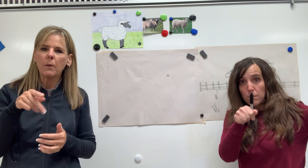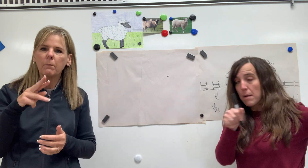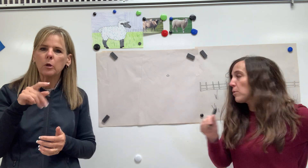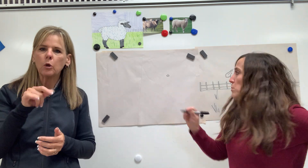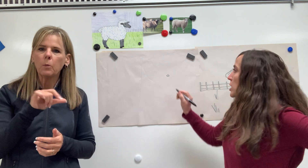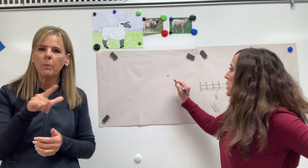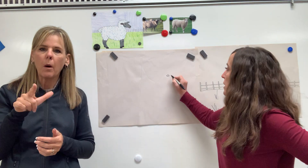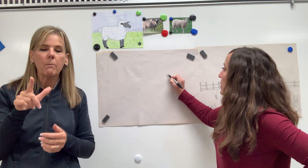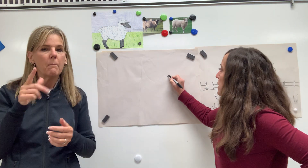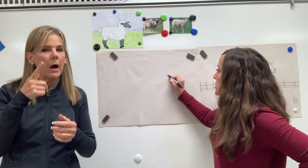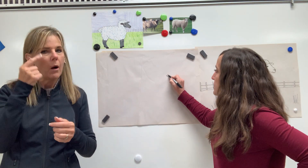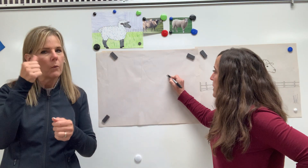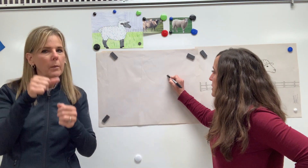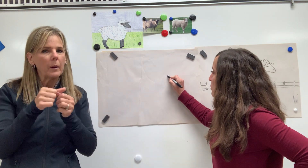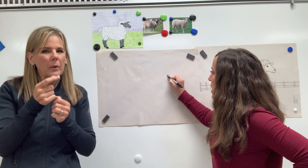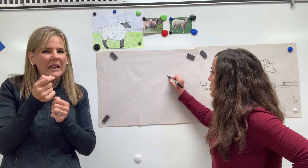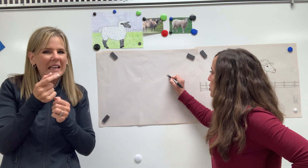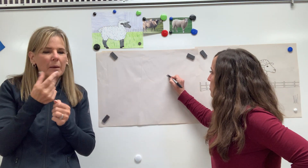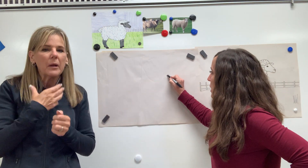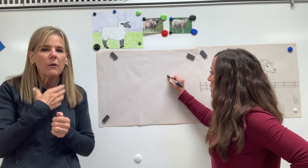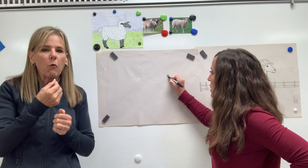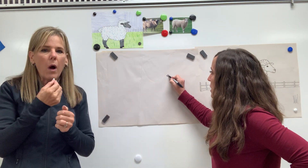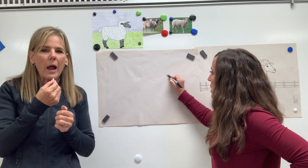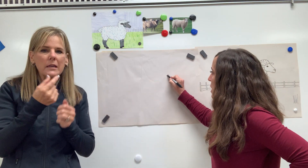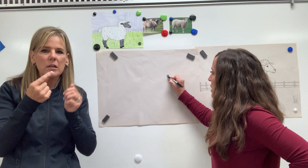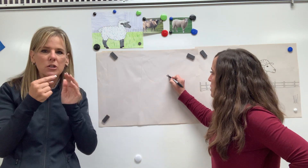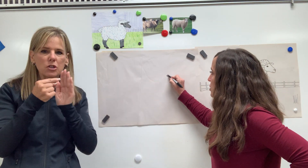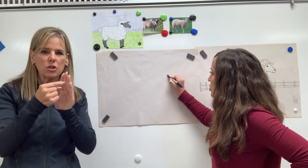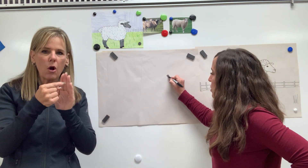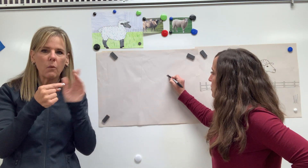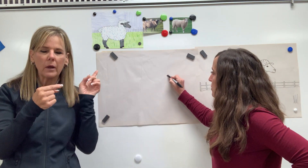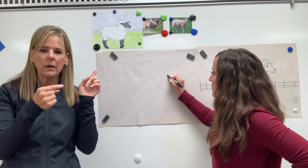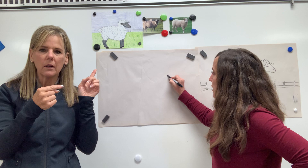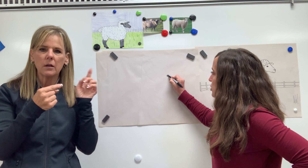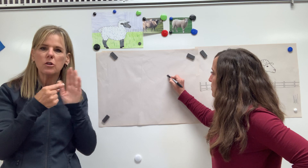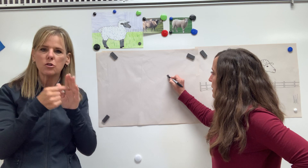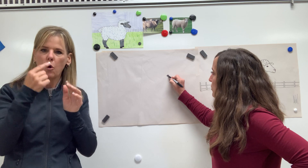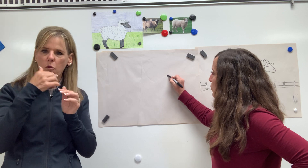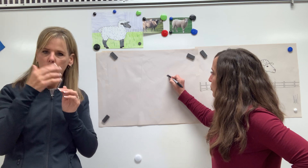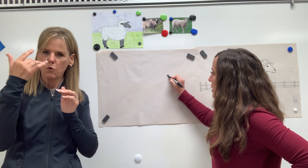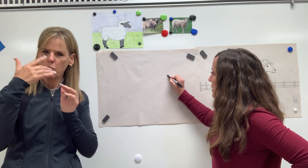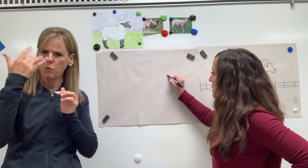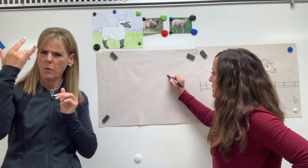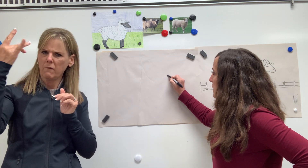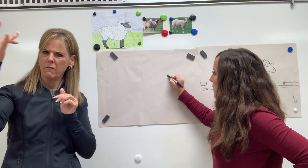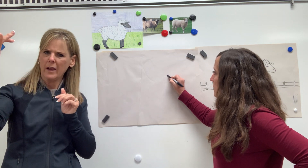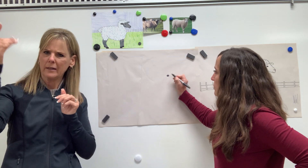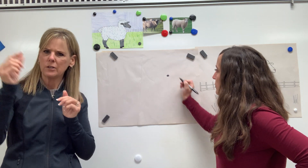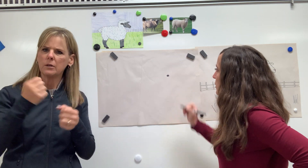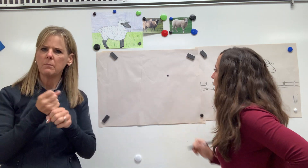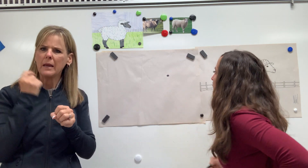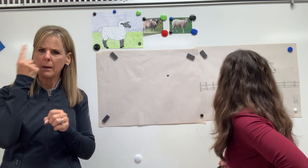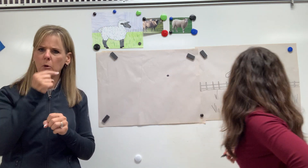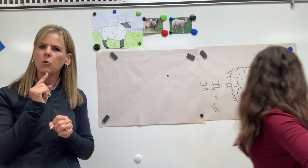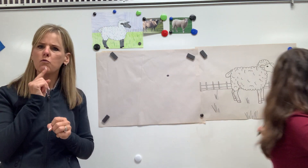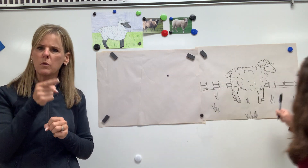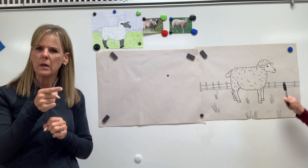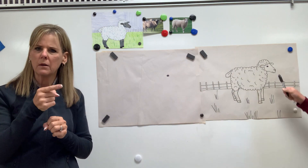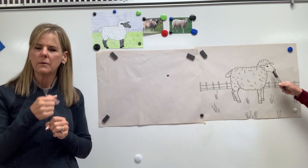remember, we're gonna leave a little space of white showing to show the reflection, make them look realistic, okay? So